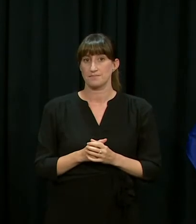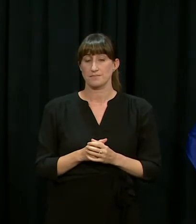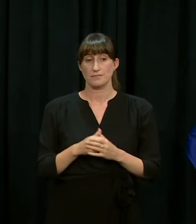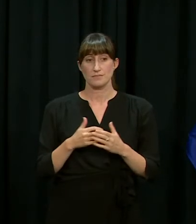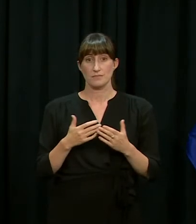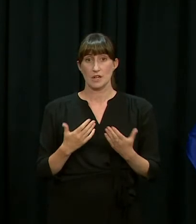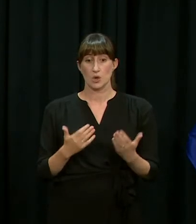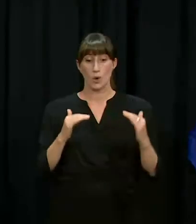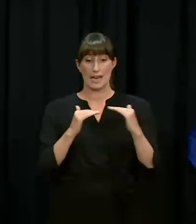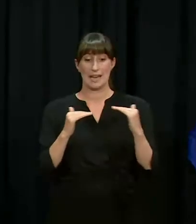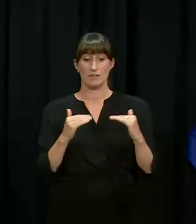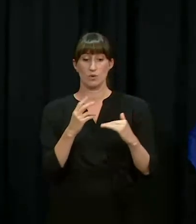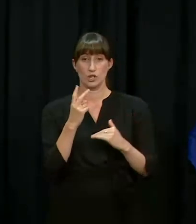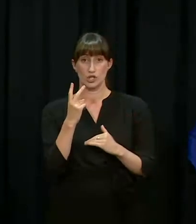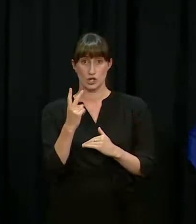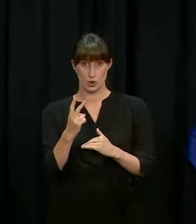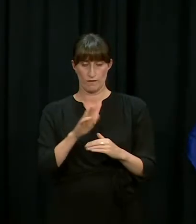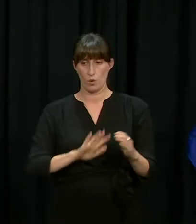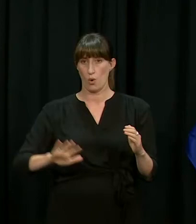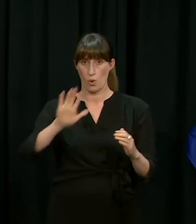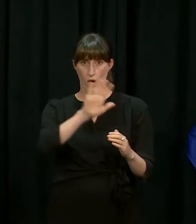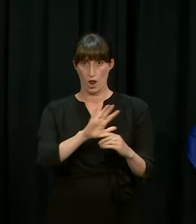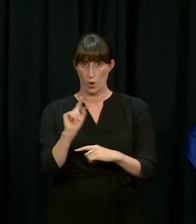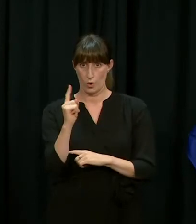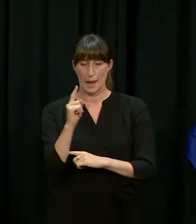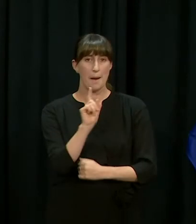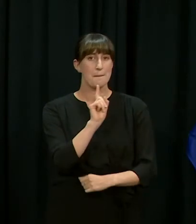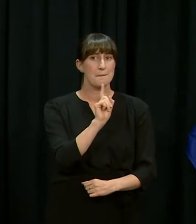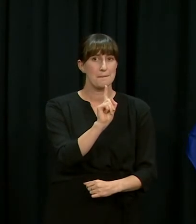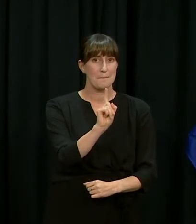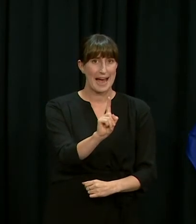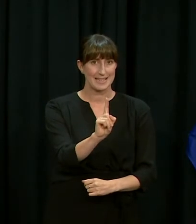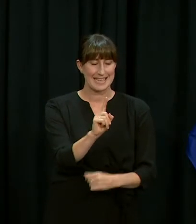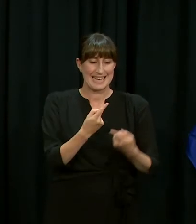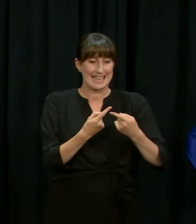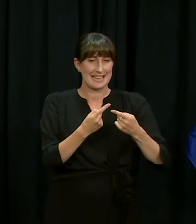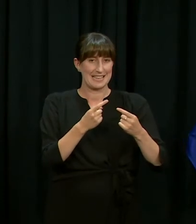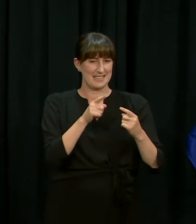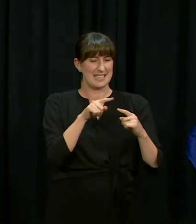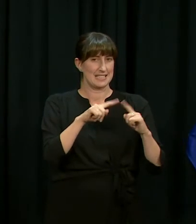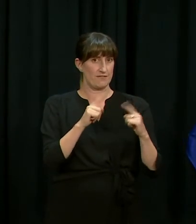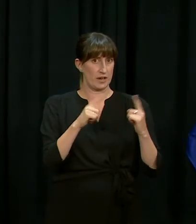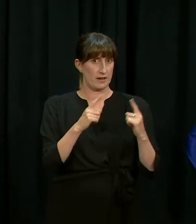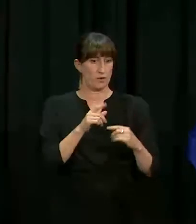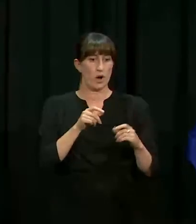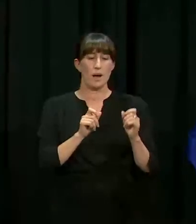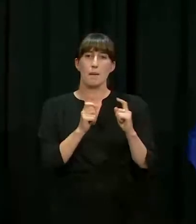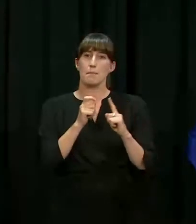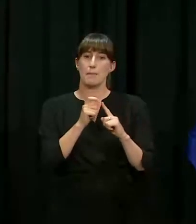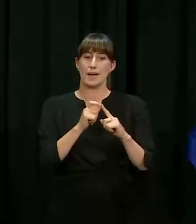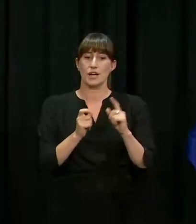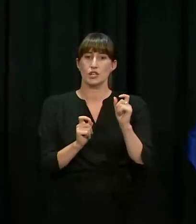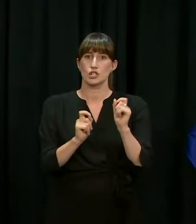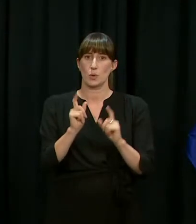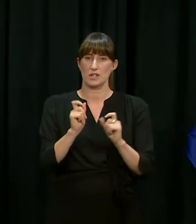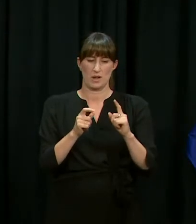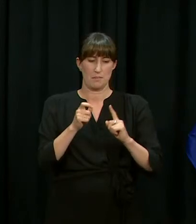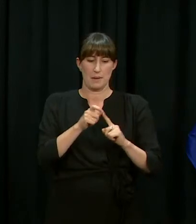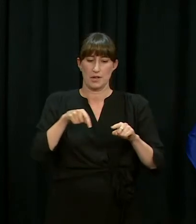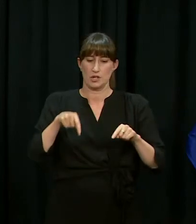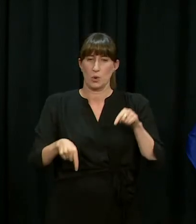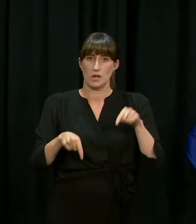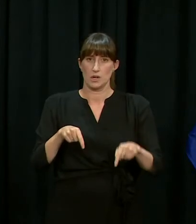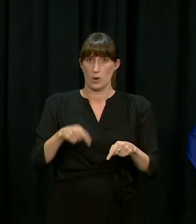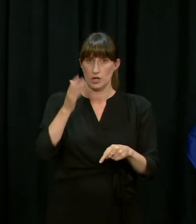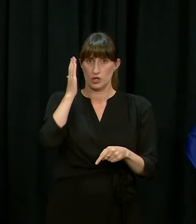said, the one exception will be Papatoetoe High School, where we're asking students and the school community to